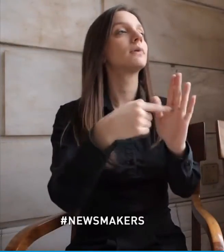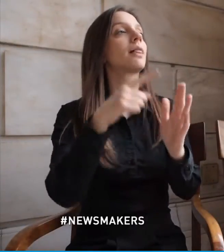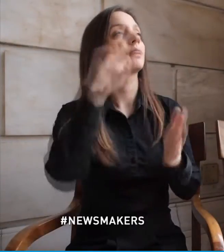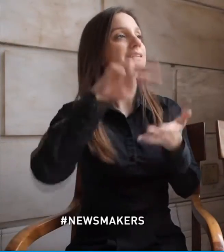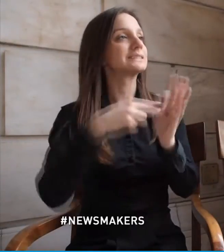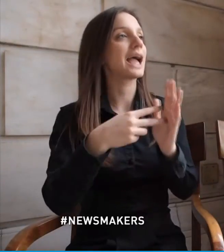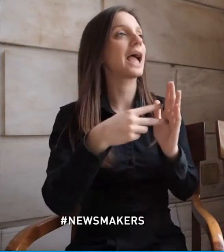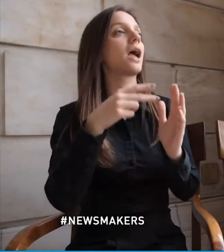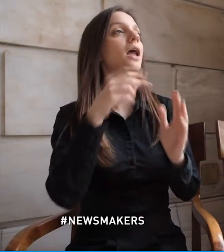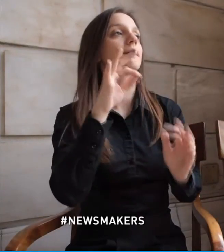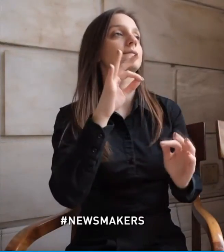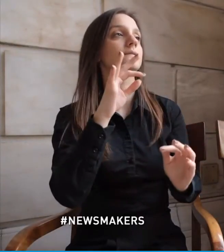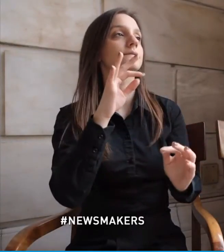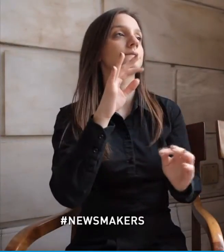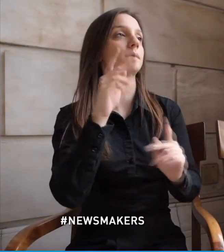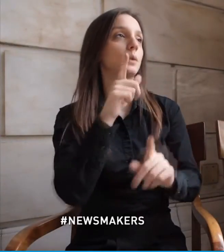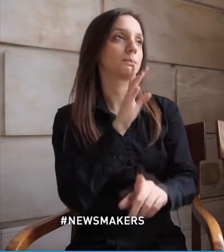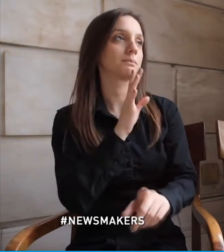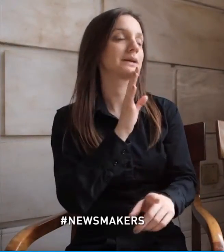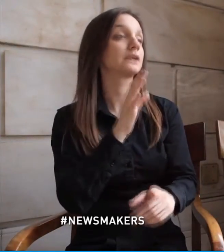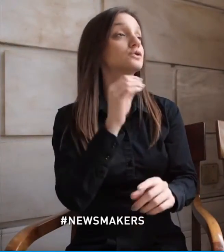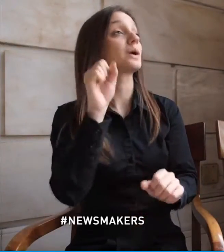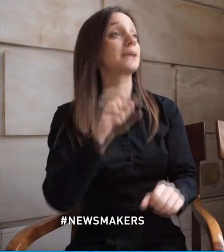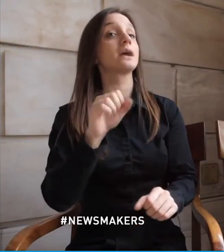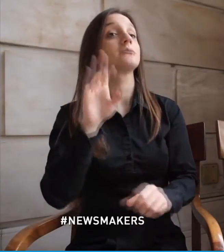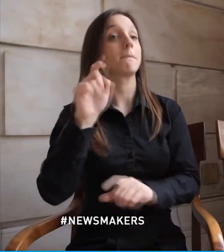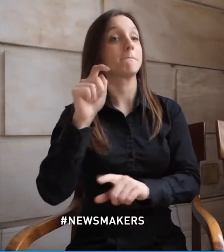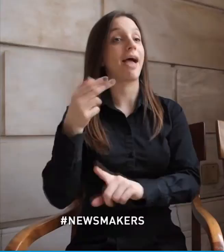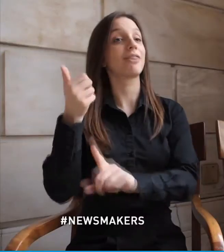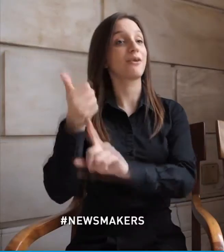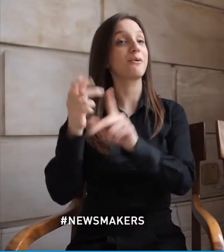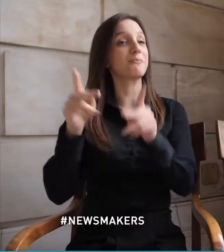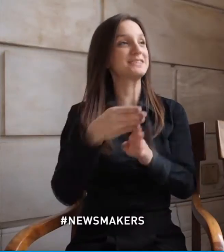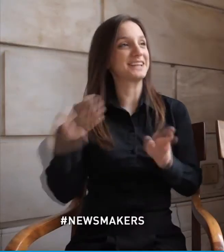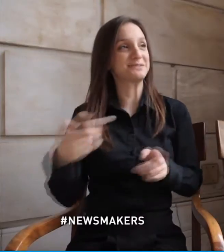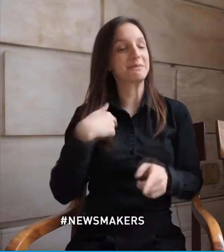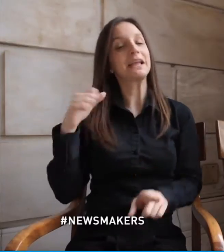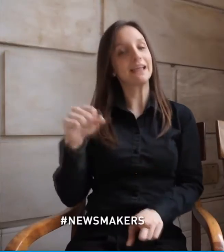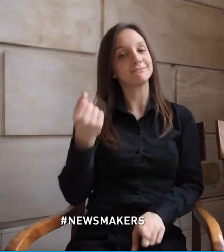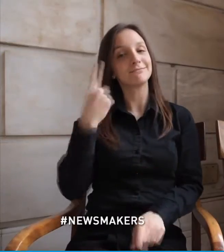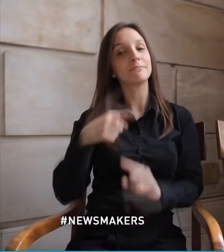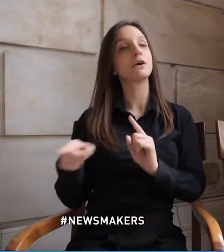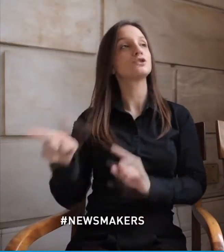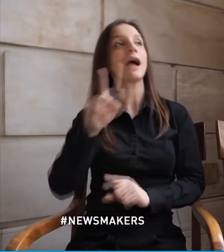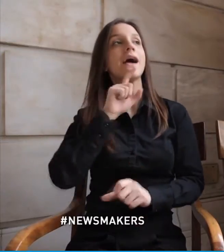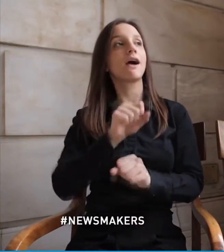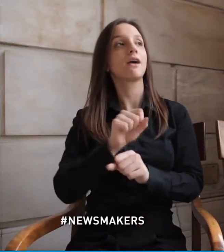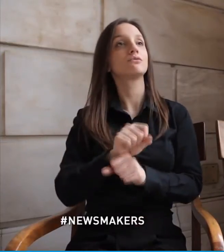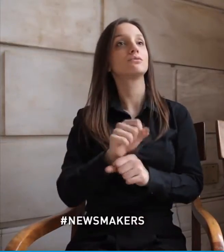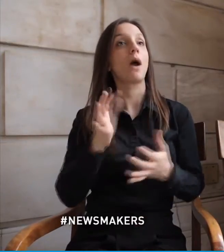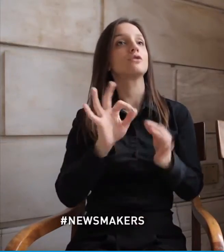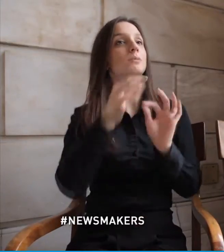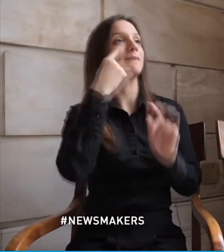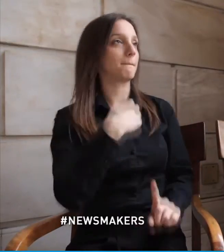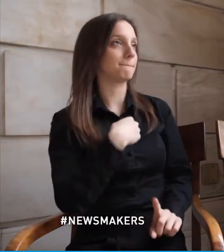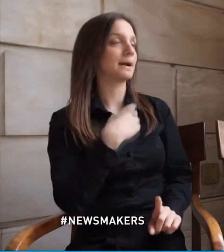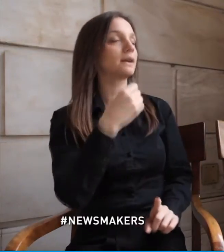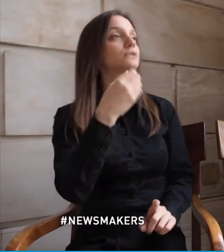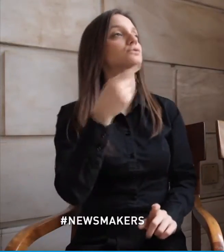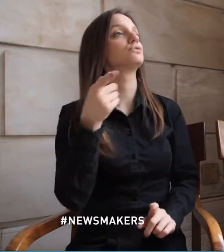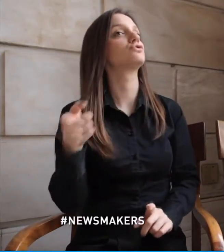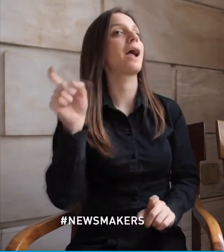speaker. So right now, yes, Beth is her own being right next to me, but she's actually interpreting for me. So she has